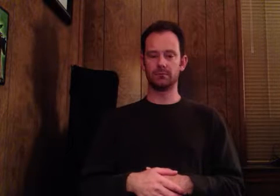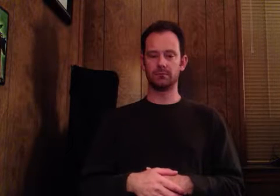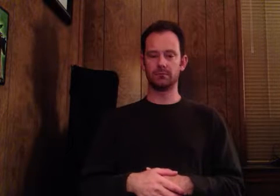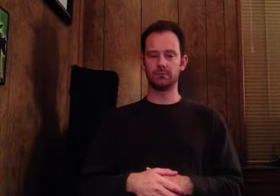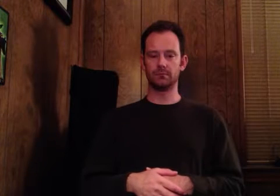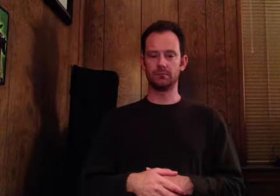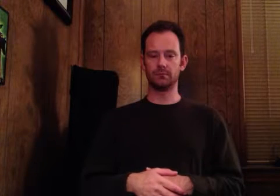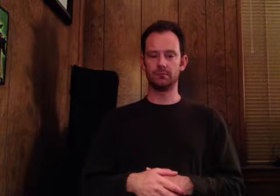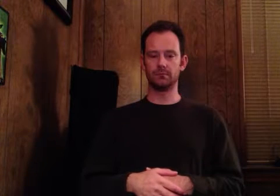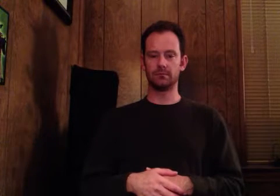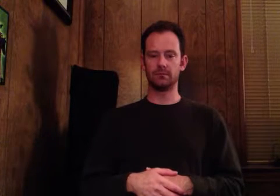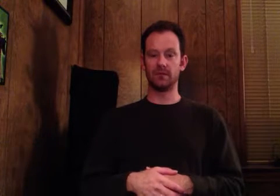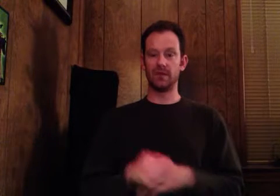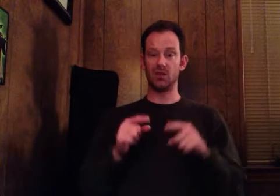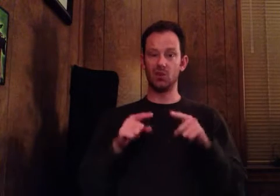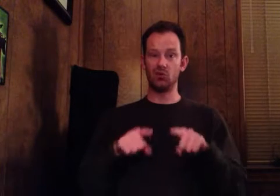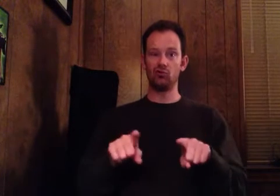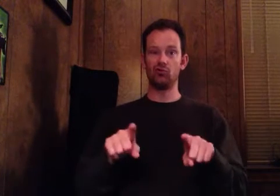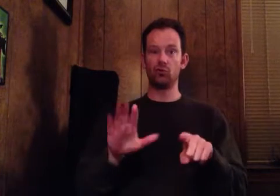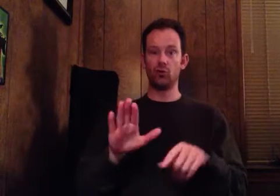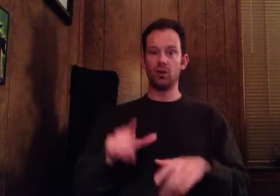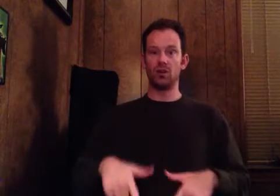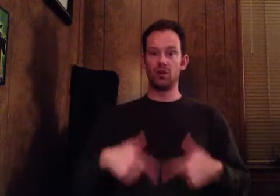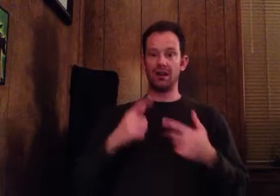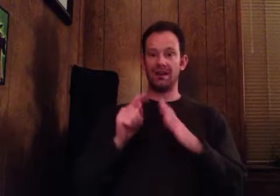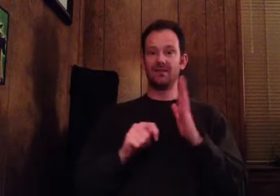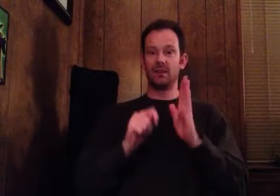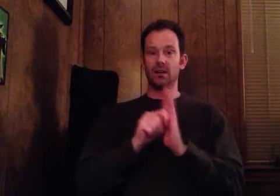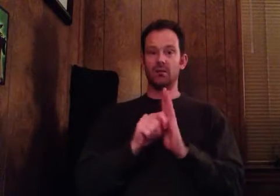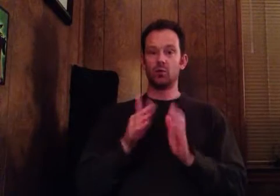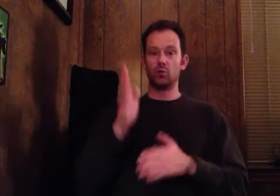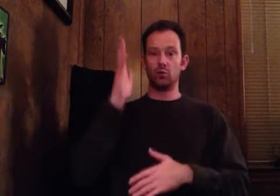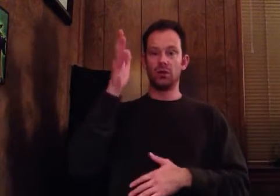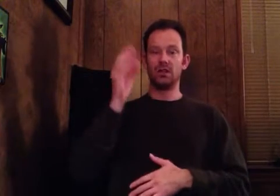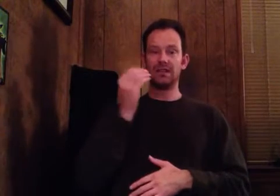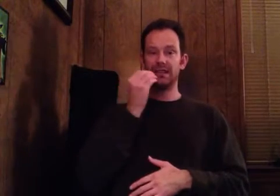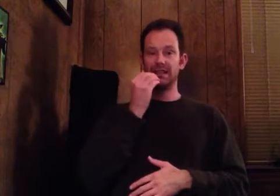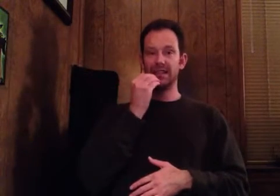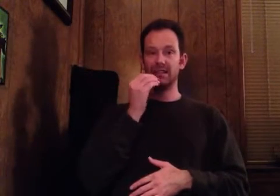During your lifetime, you will eat 200 pounds of peanuts